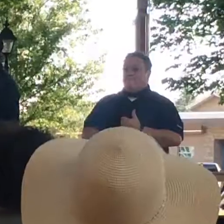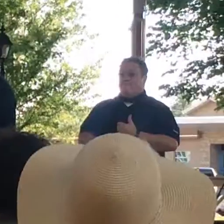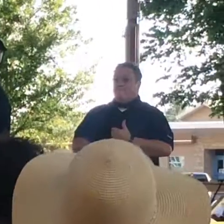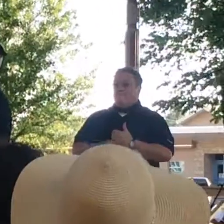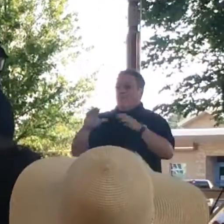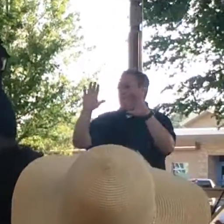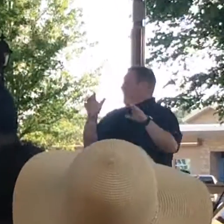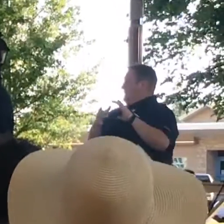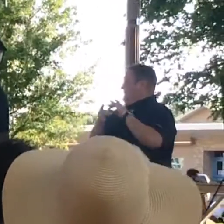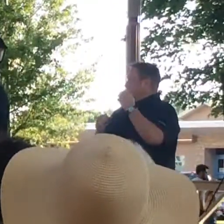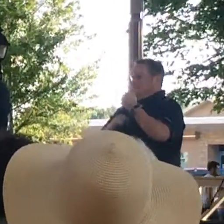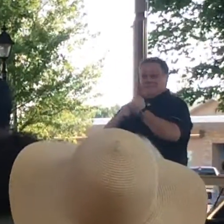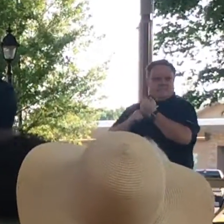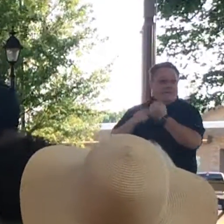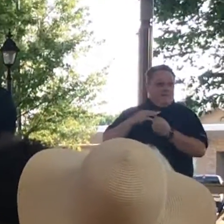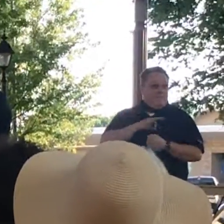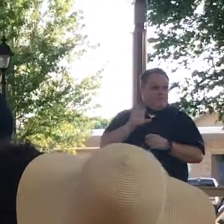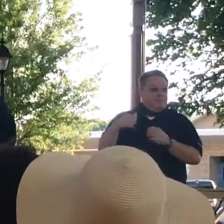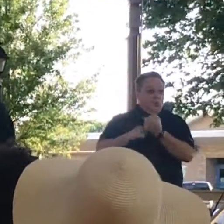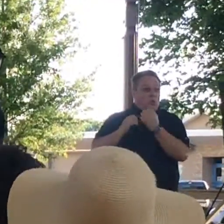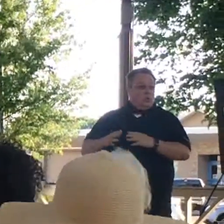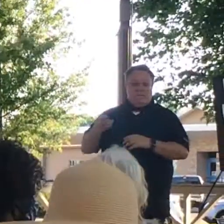And great staff and other supporters at Highlands.